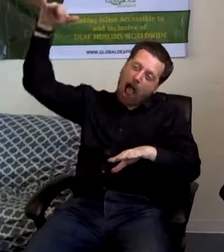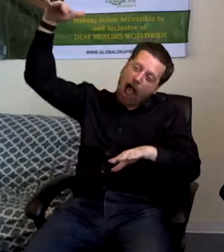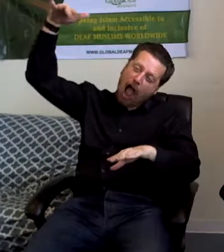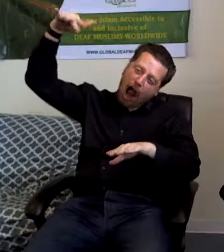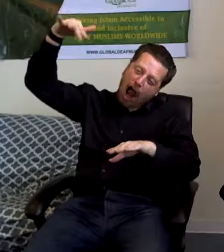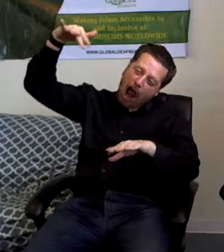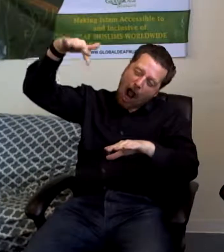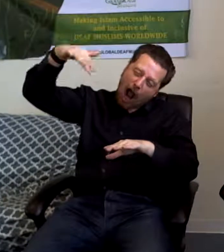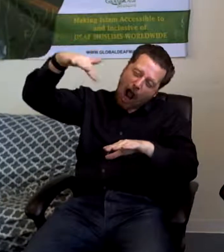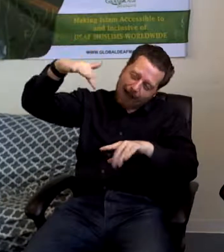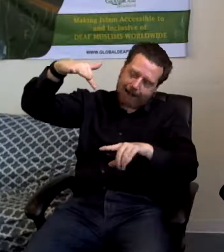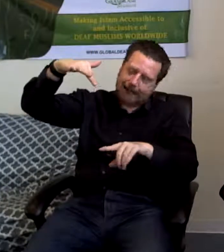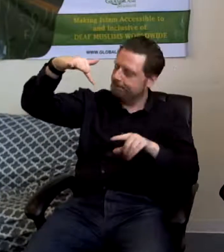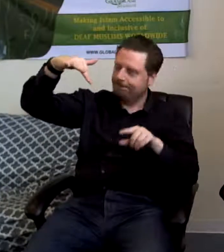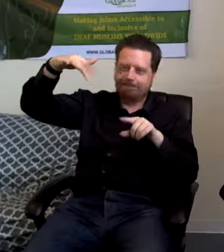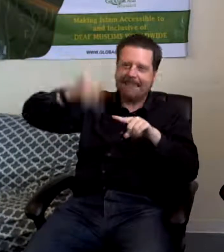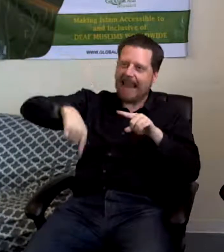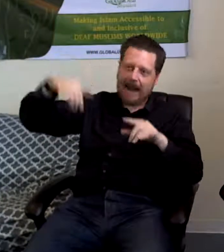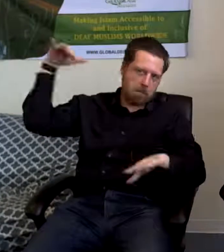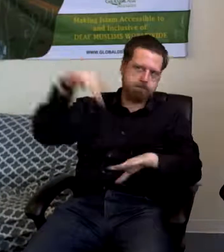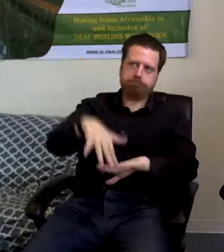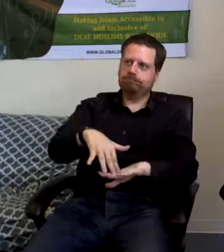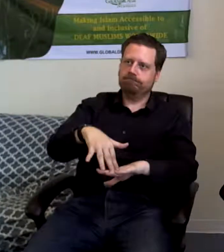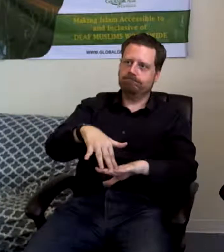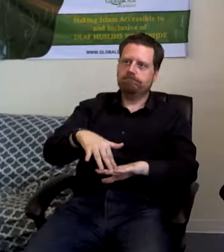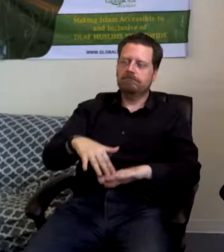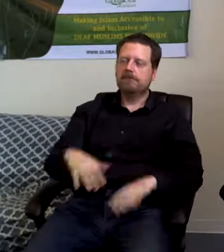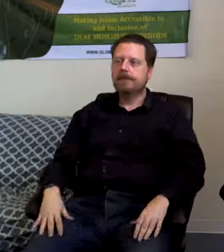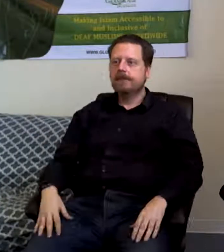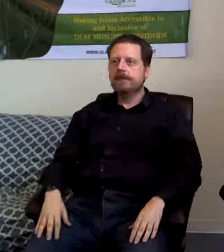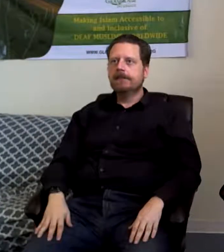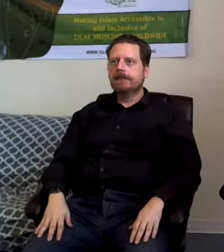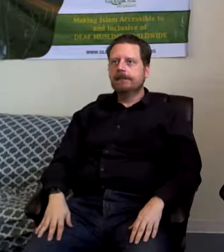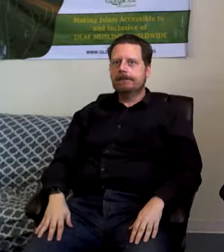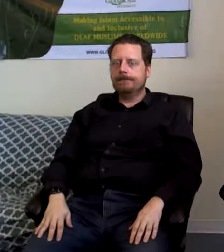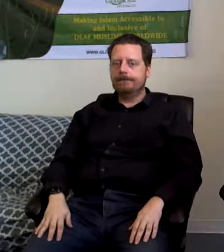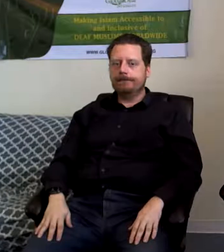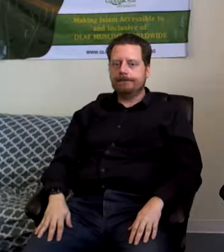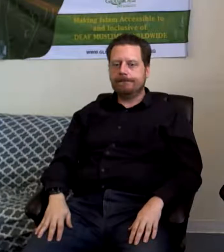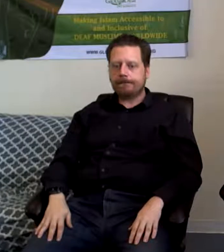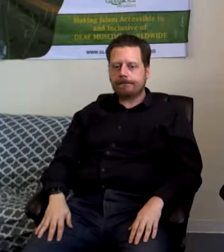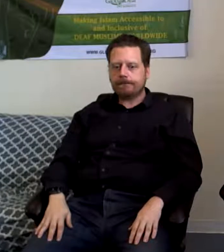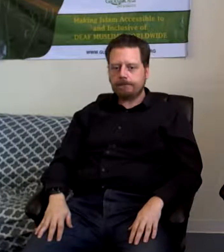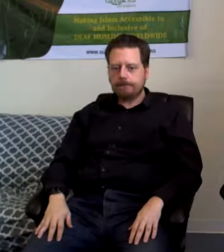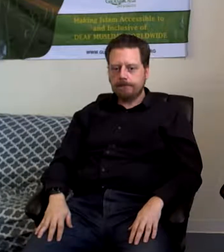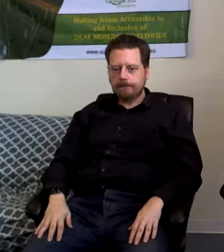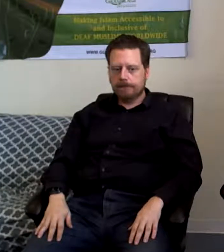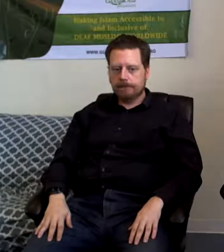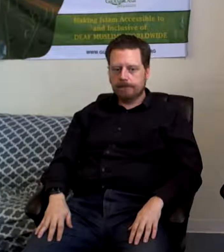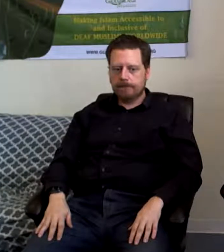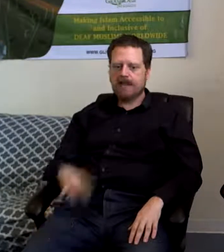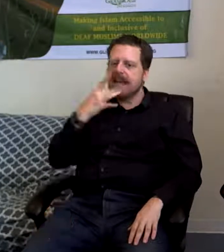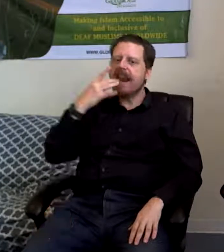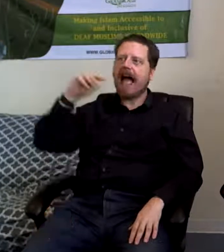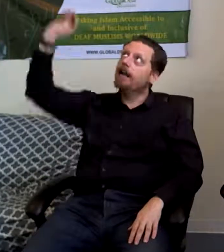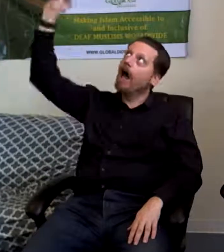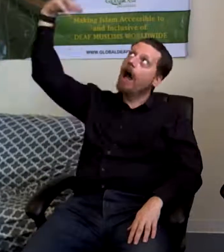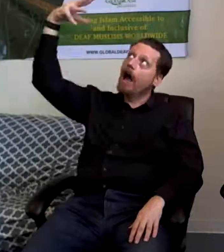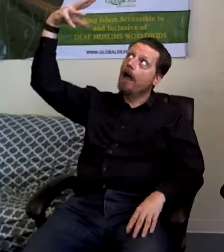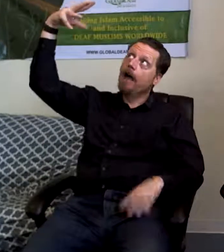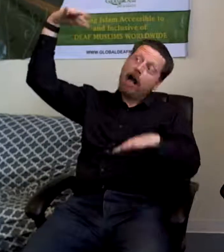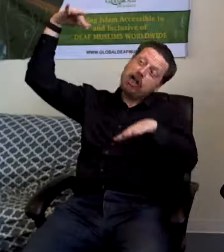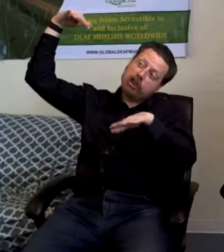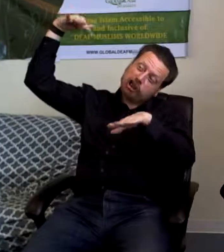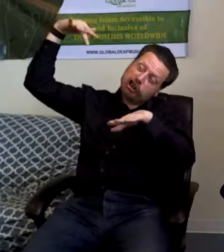so it becomes so dark because where does the light come to the ocean, inside the ocean? The light comes from the